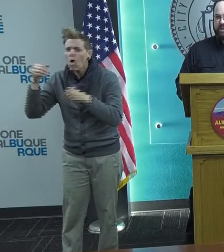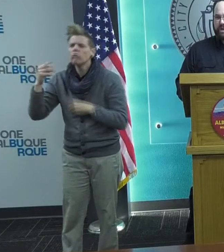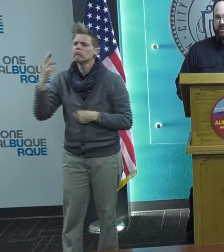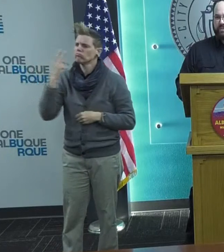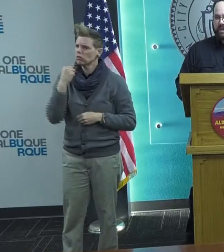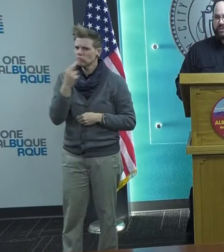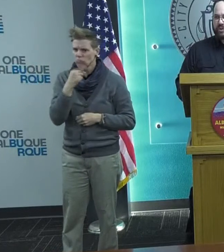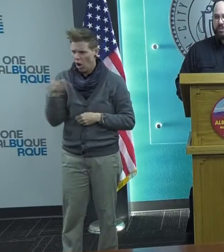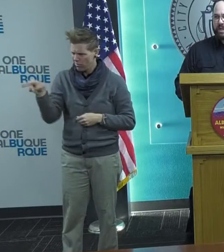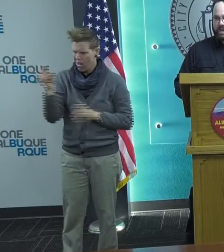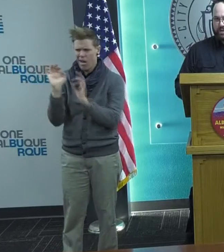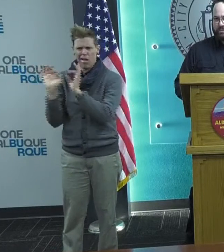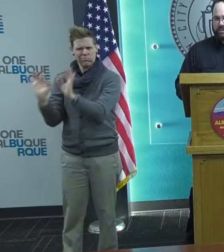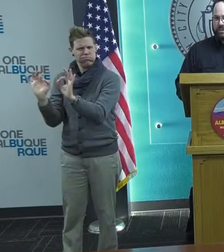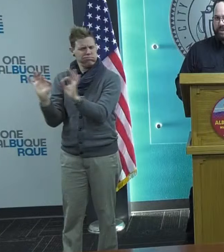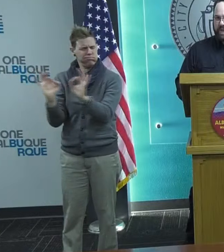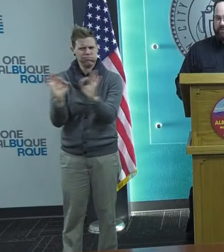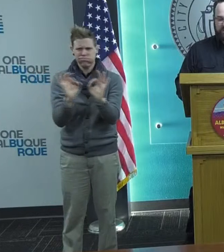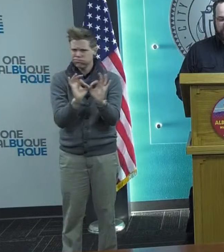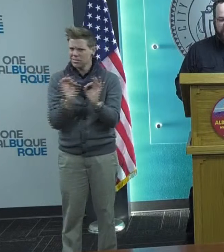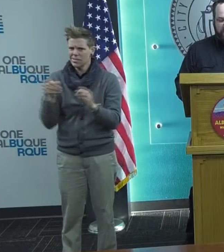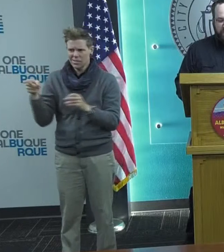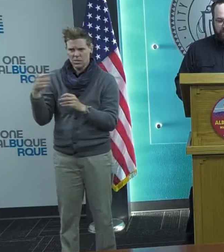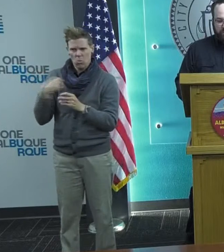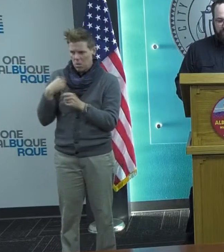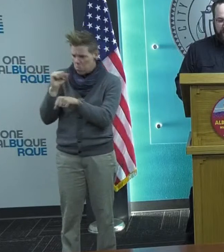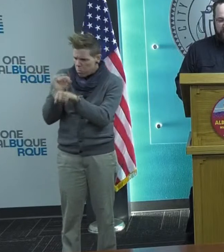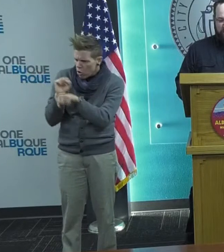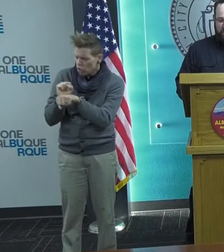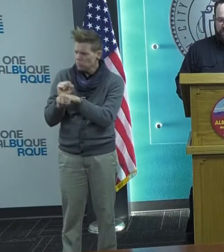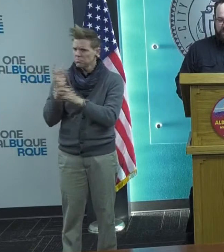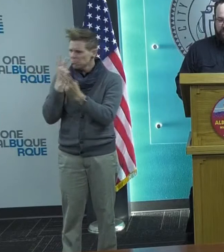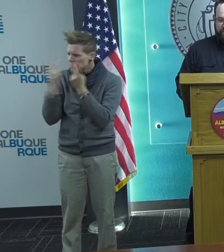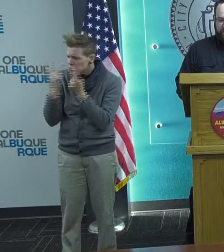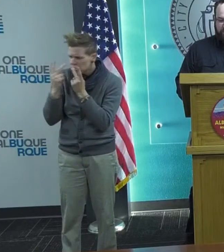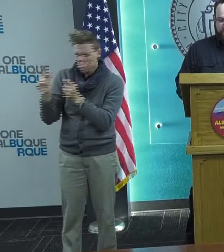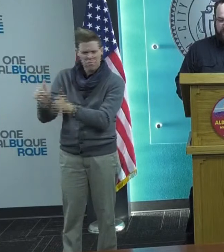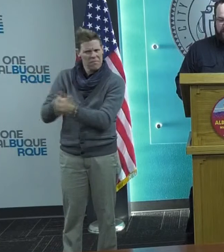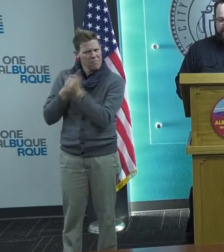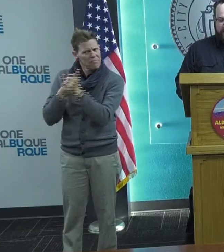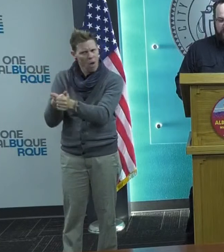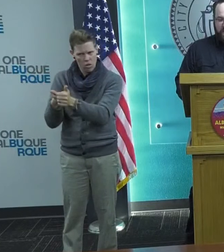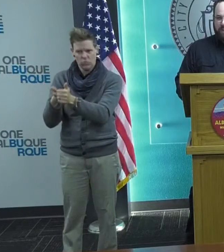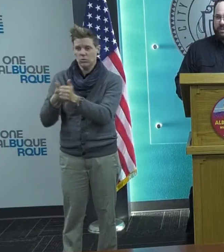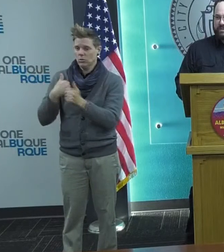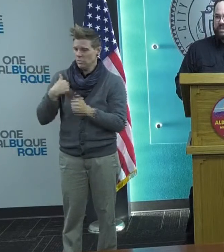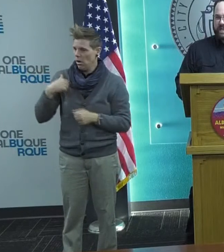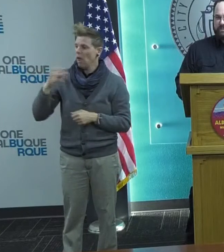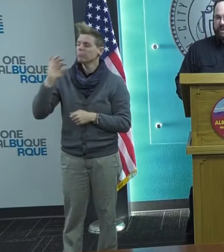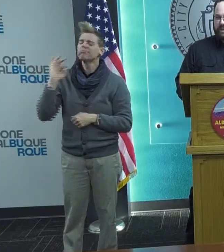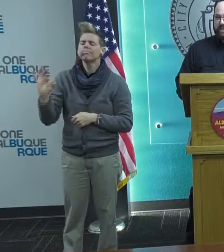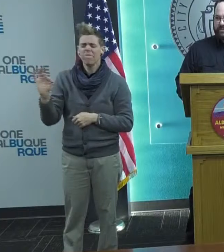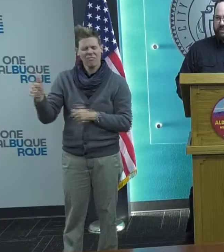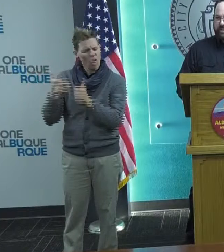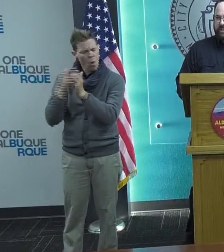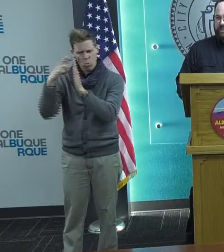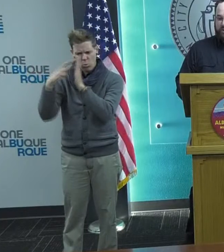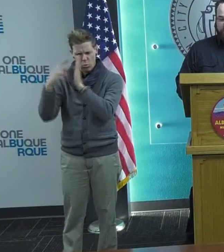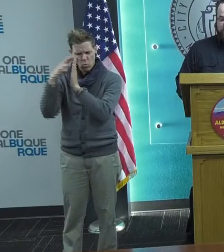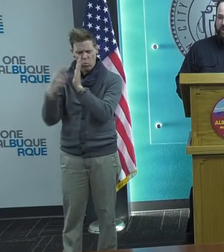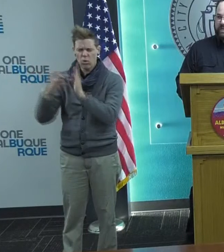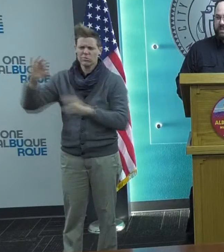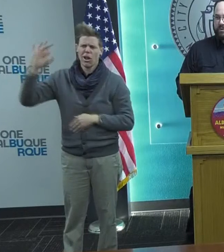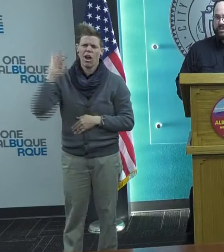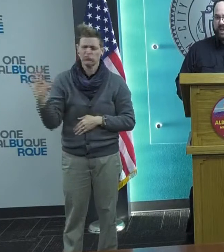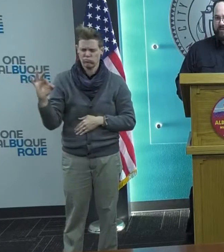of this, and they've been under the microscope a lot in terms of their behaviors. So we're finding largely that there's good compliance, but there's a lot expected of these facilities